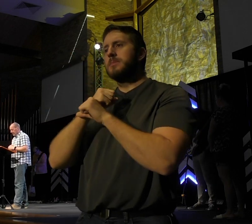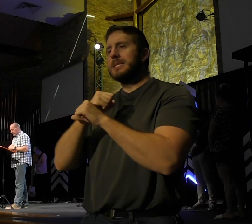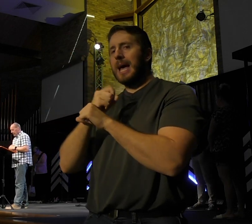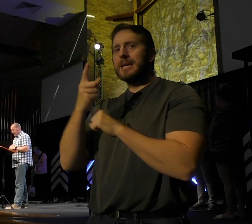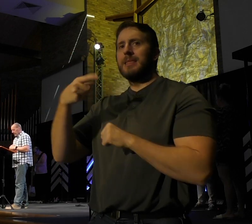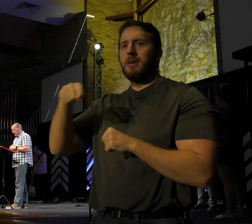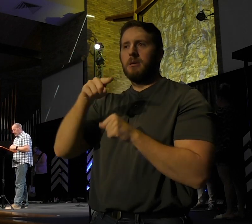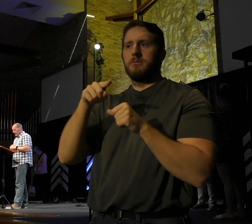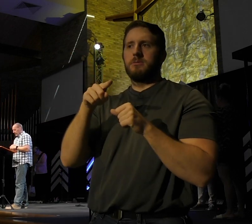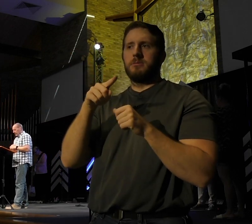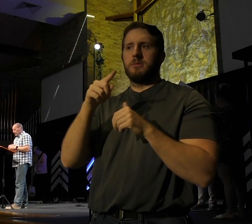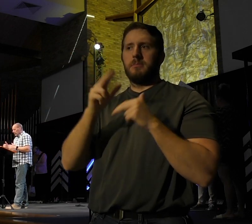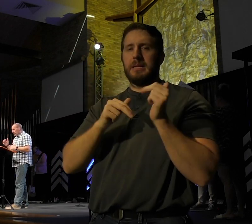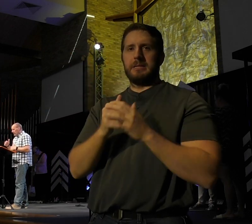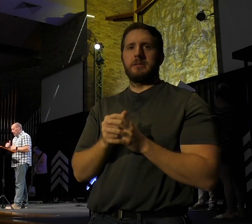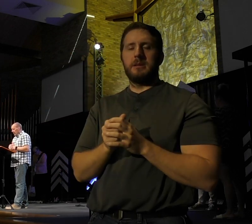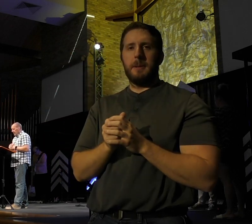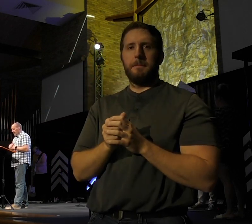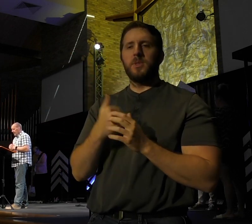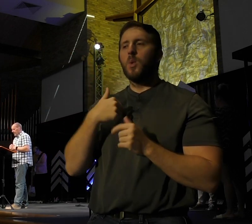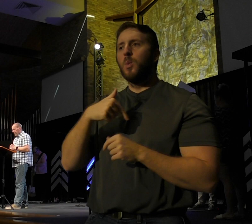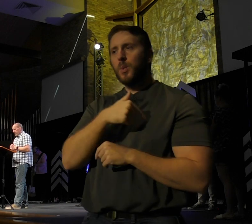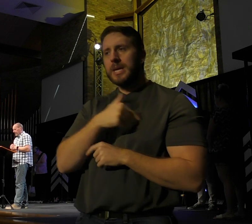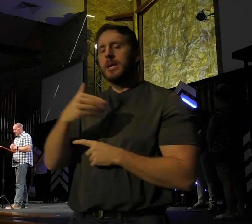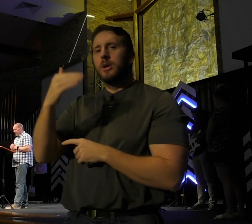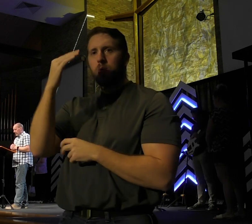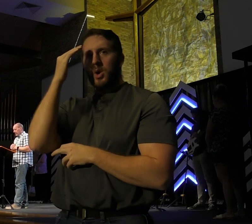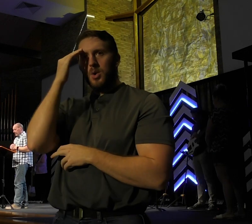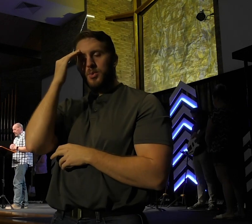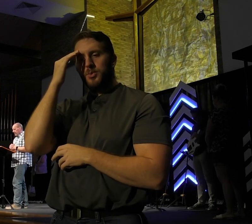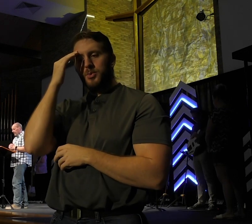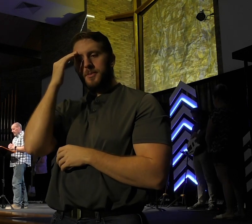them. Lord, we know